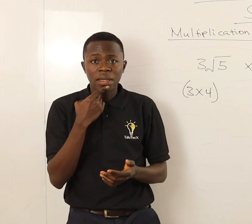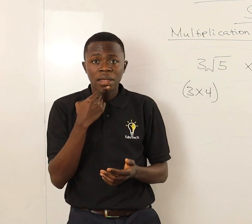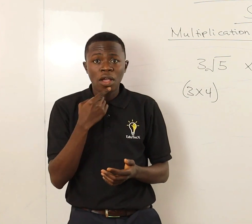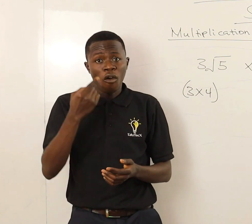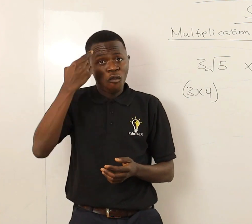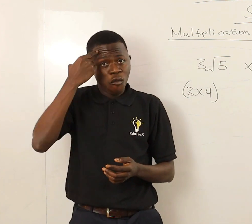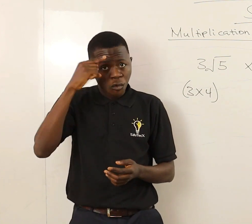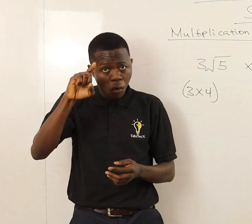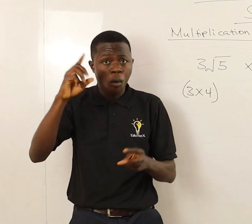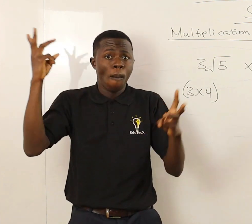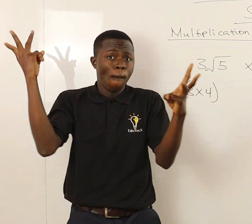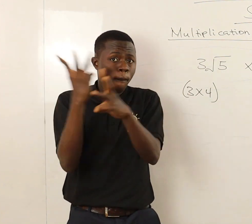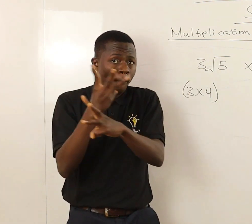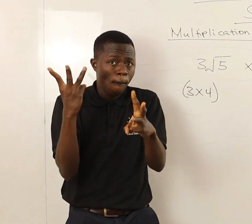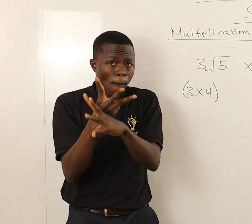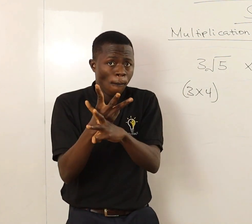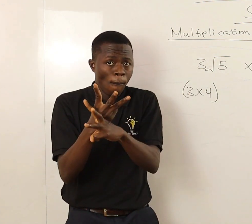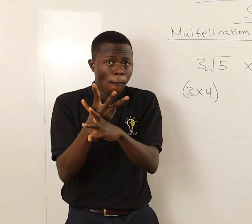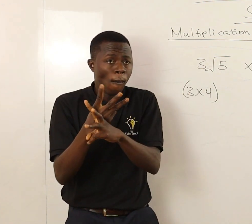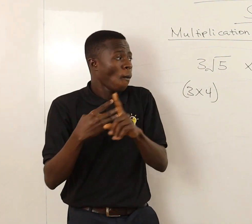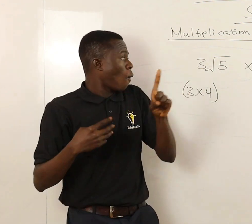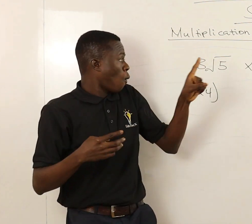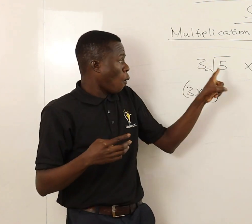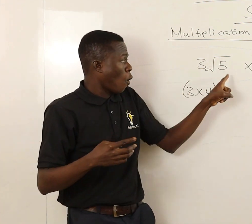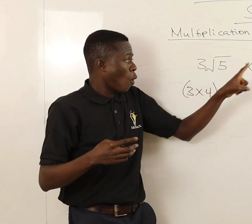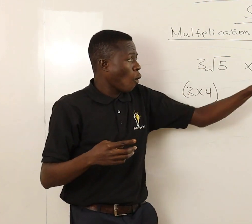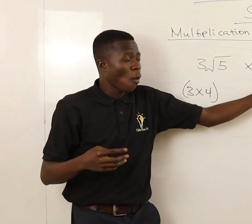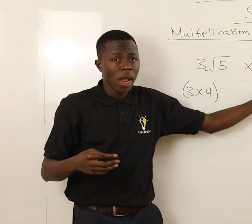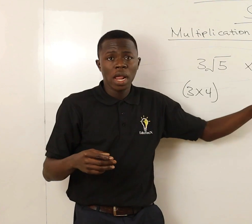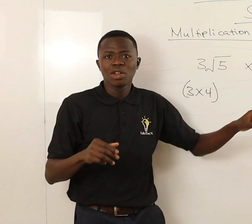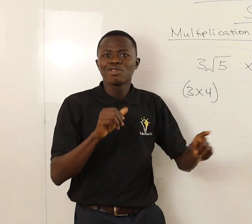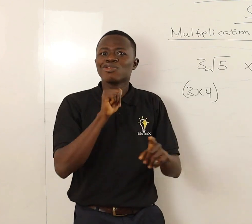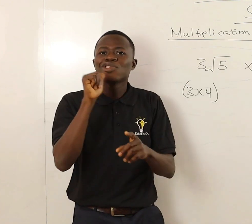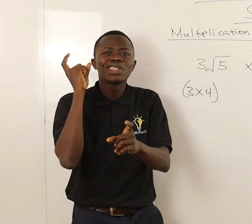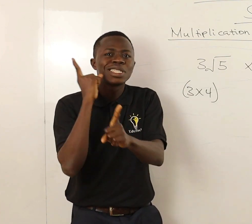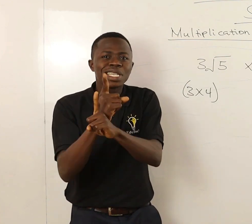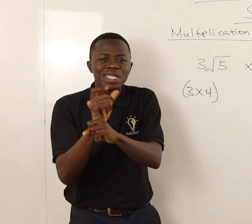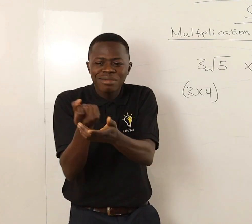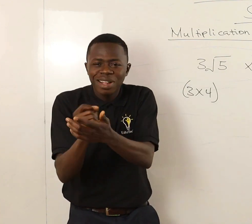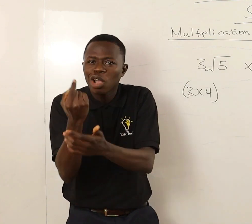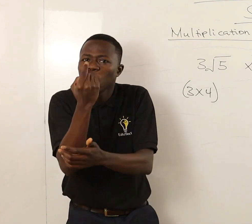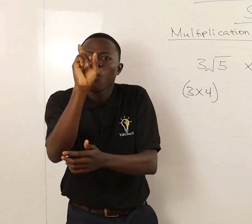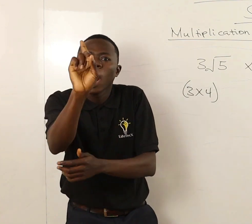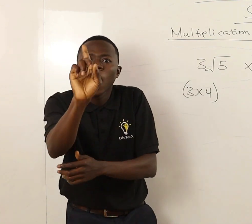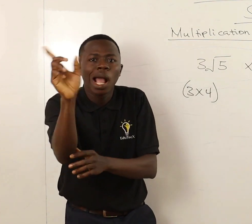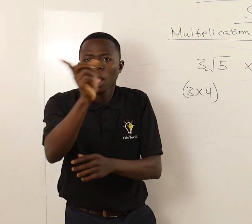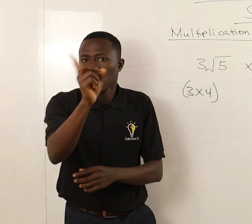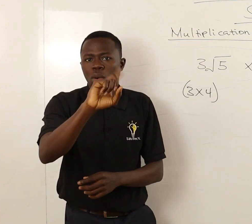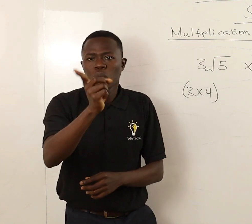So we multiply them, as you can see on the board, square root of 5 multiplied by 2.